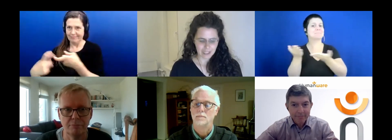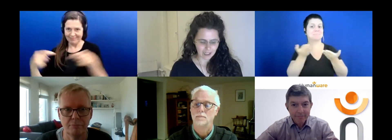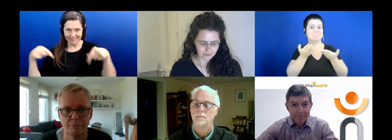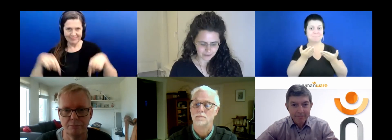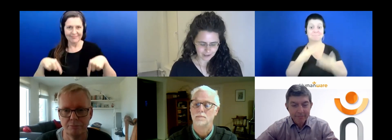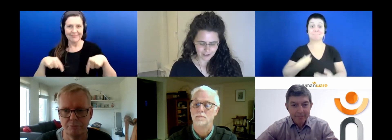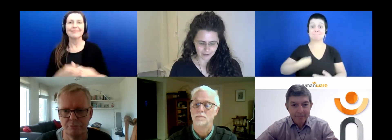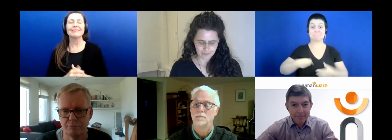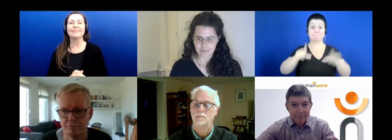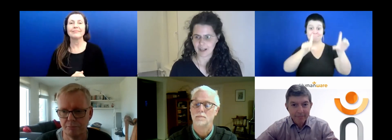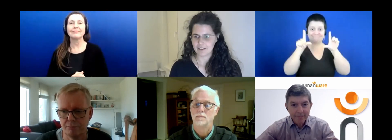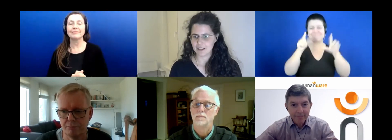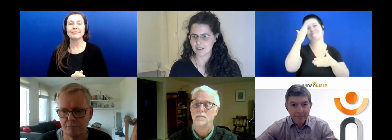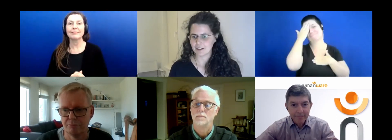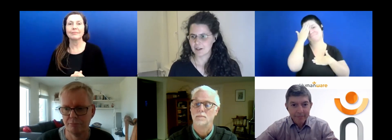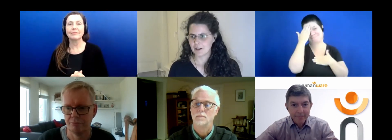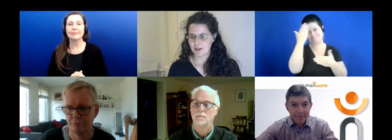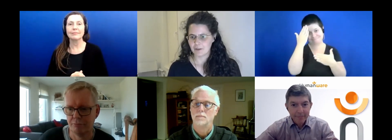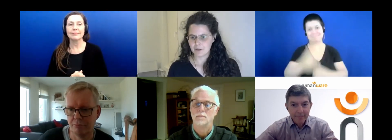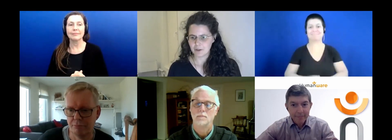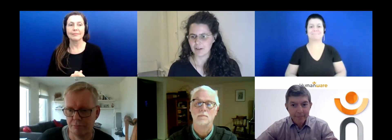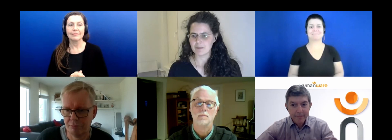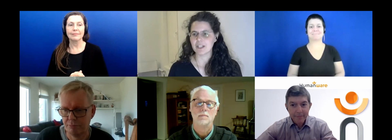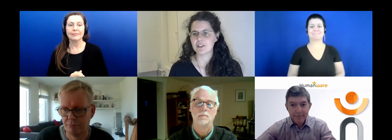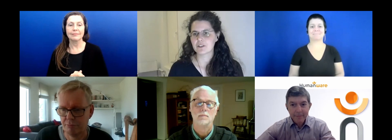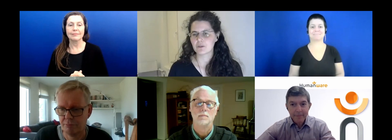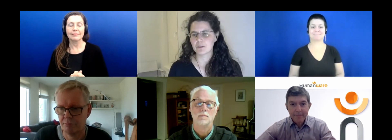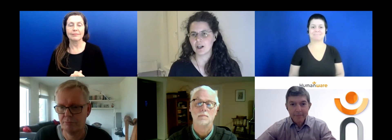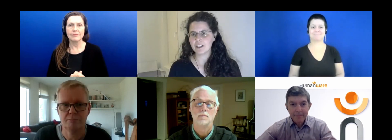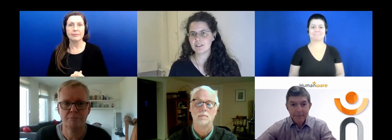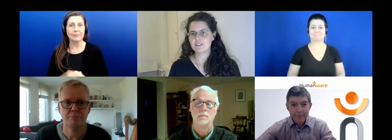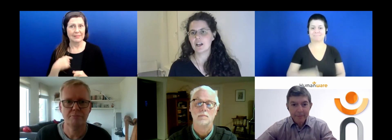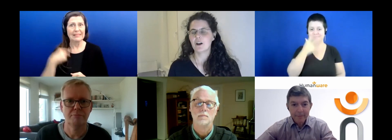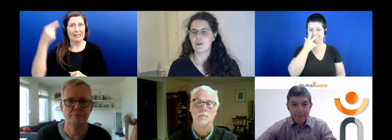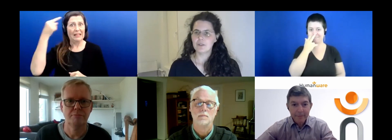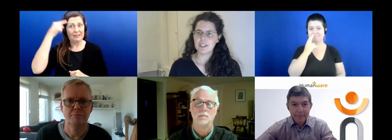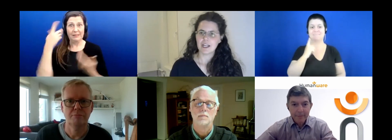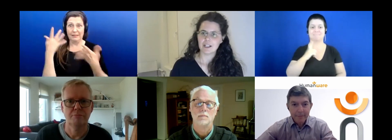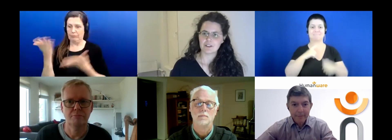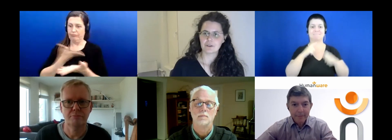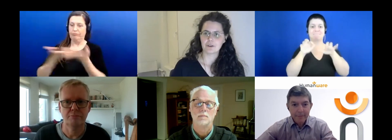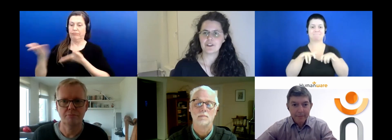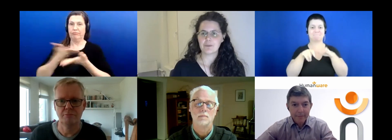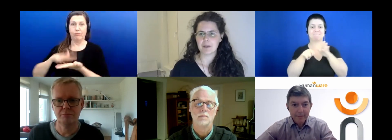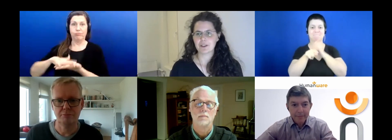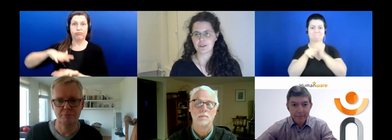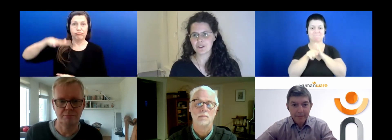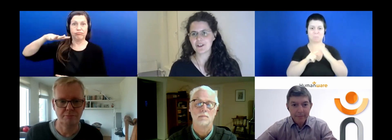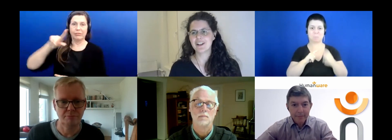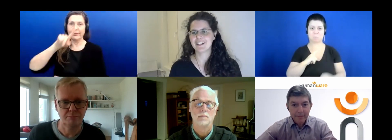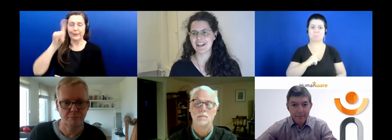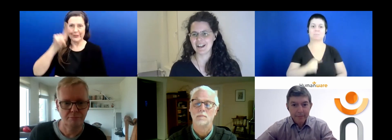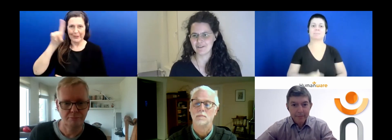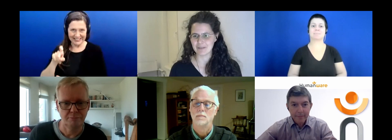We have, I think we will have many questions from the audience. We as consortium members